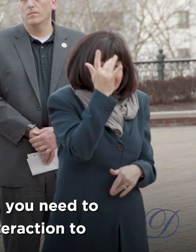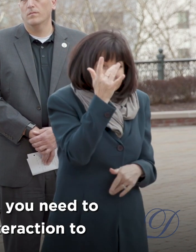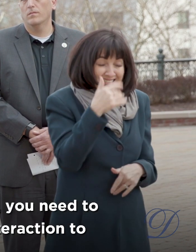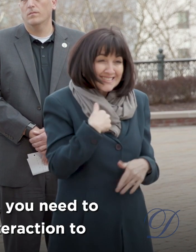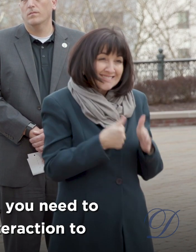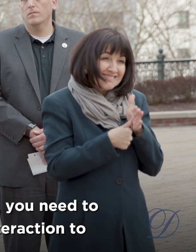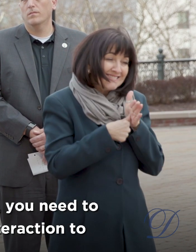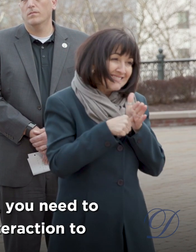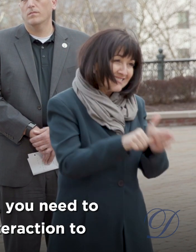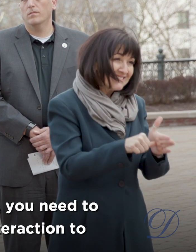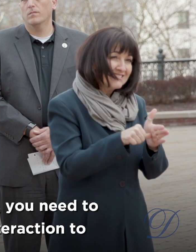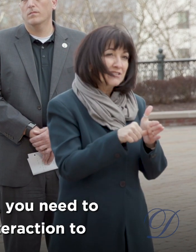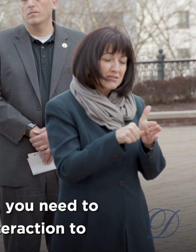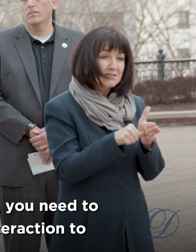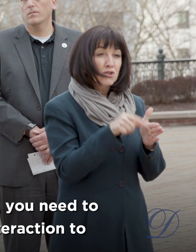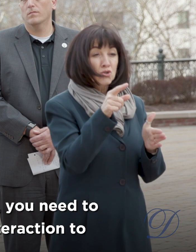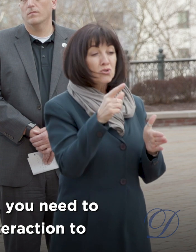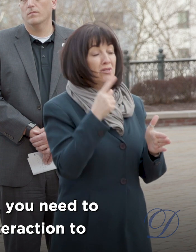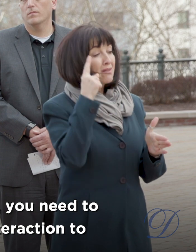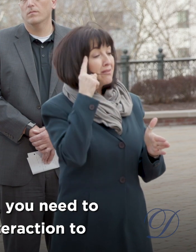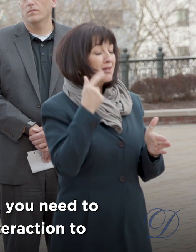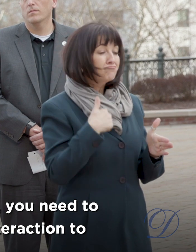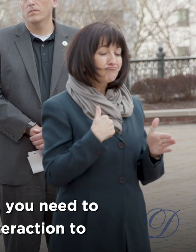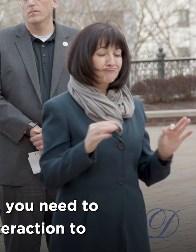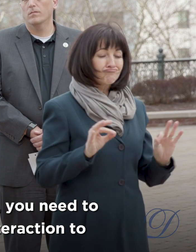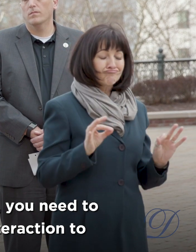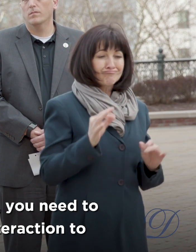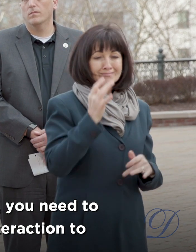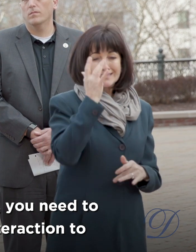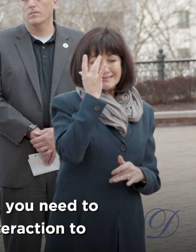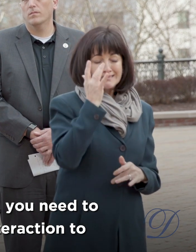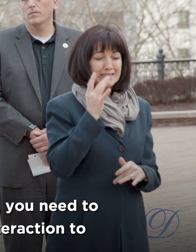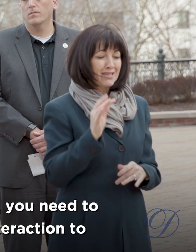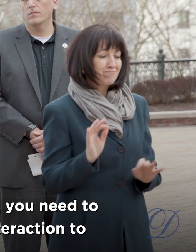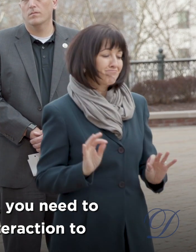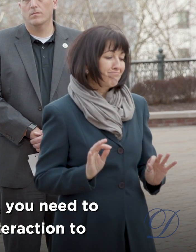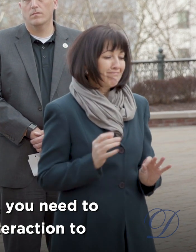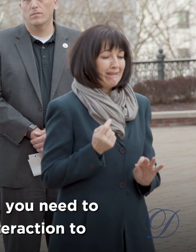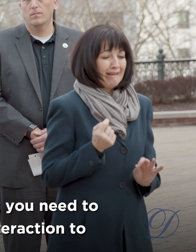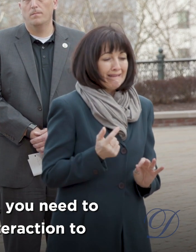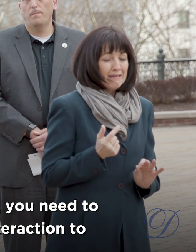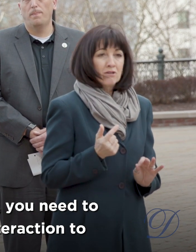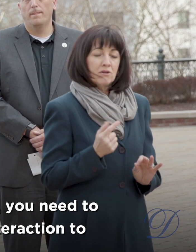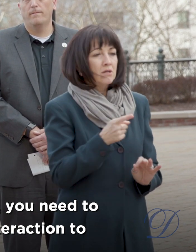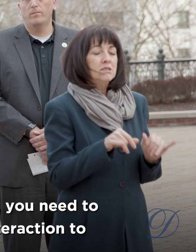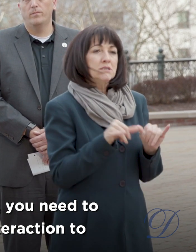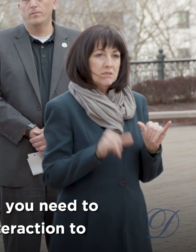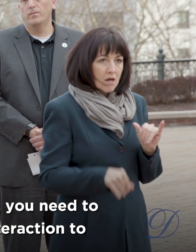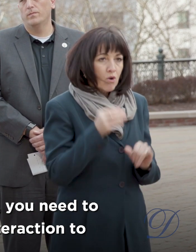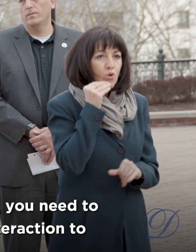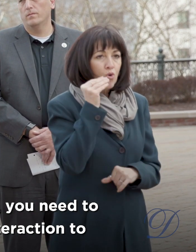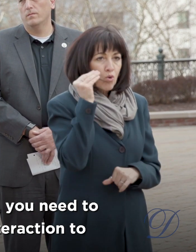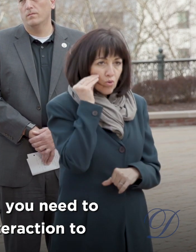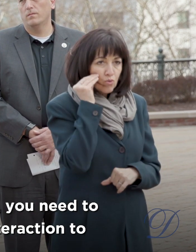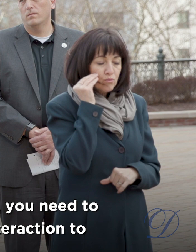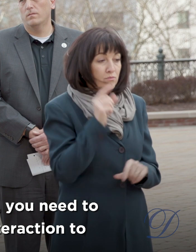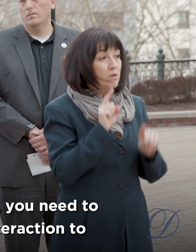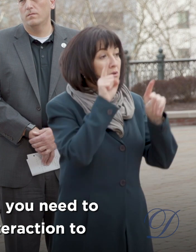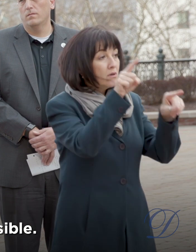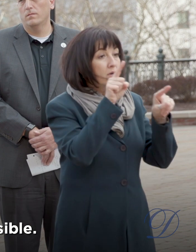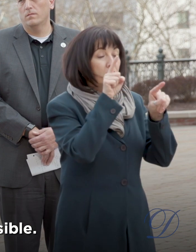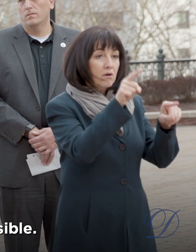even if there are mild symptoms, you need to stay home and avoid social